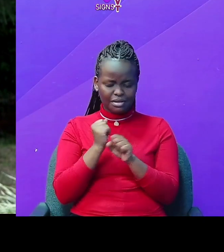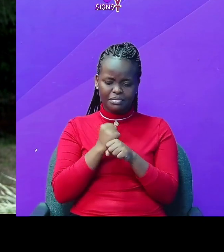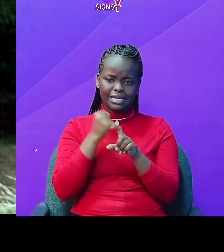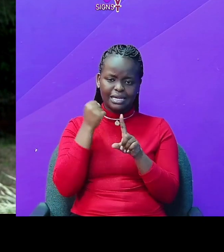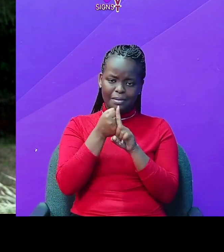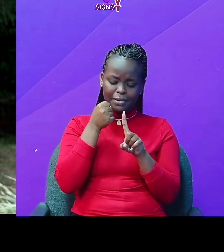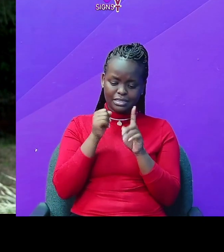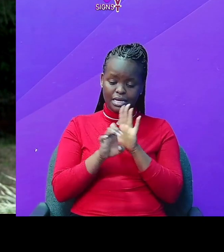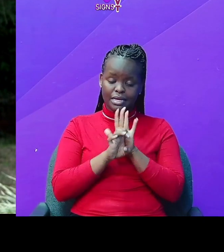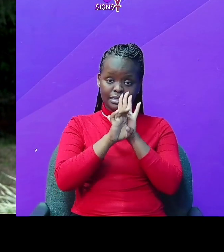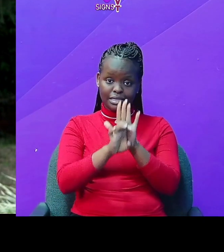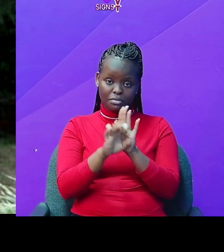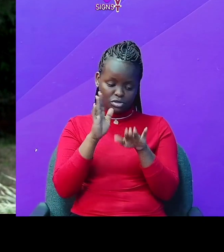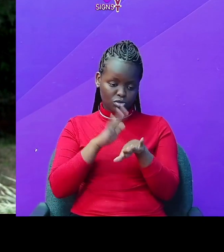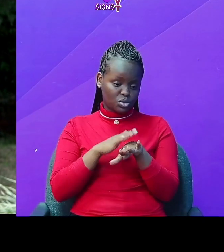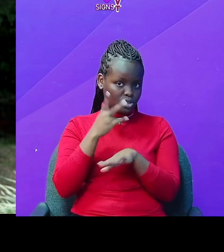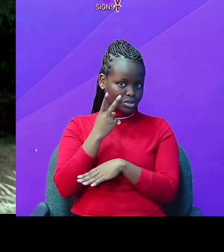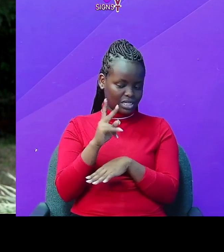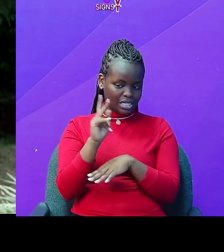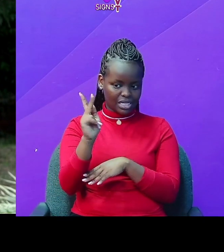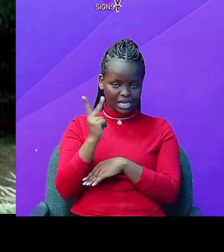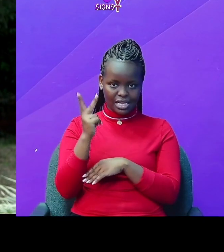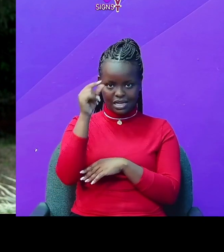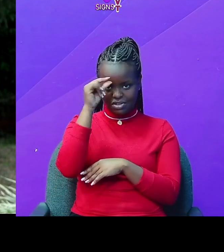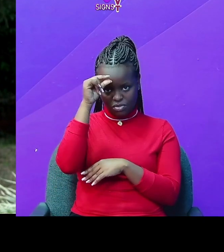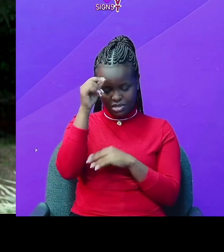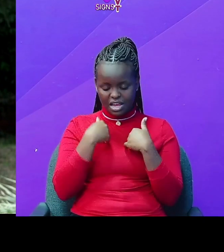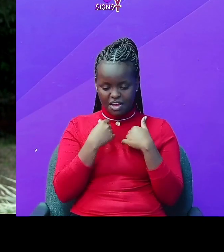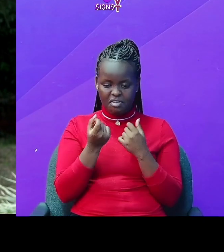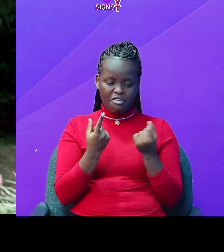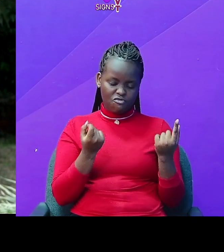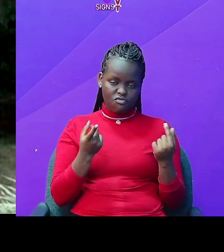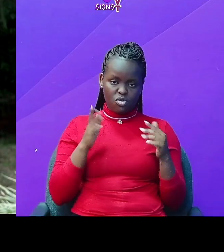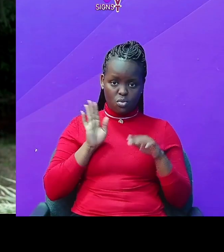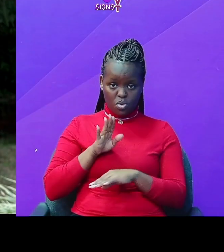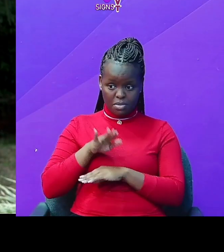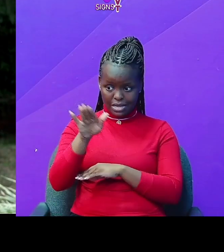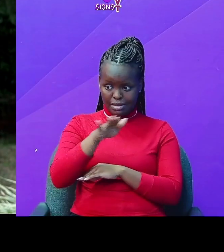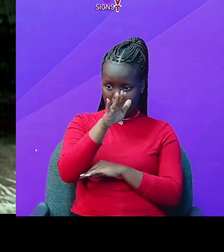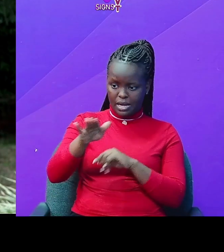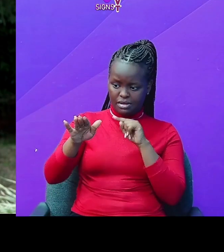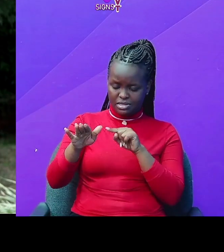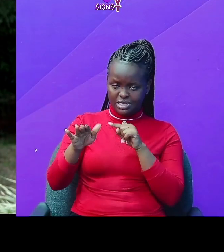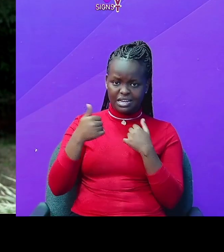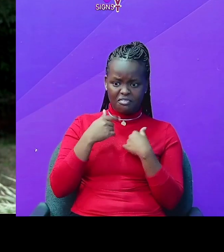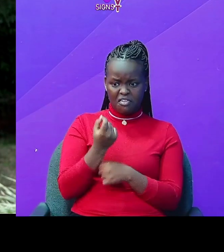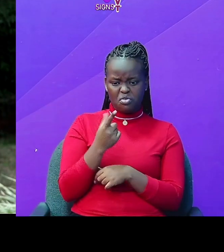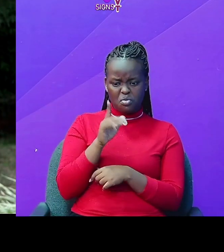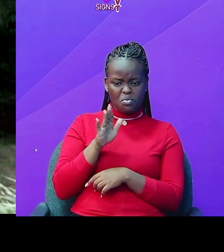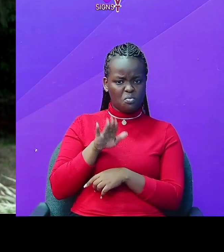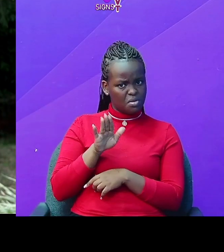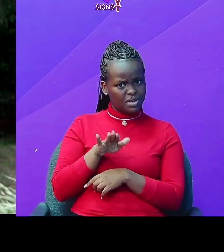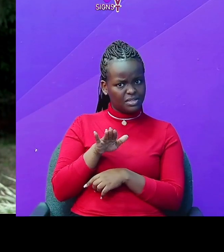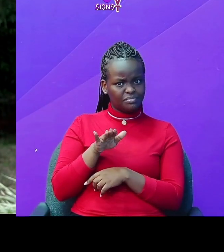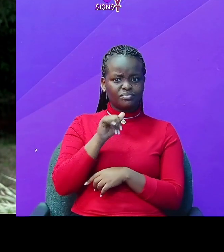example, it's great to see in Kenya government, there are few women. In the parliament in Kenya, there are few women. We want to see a